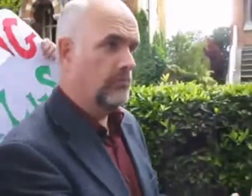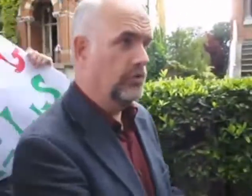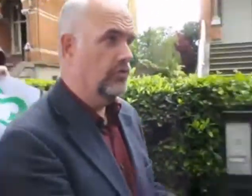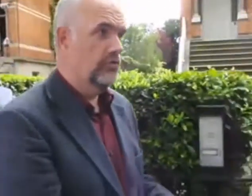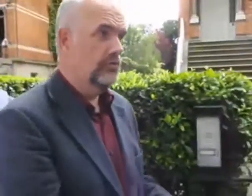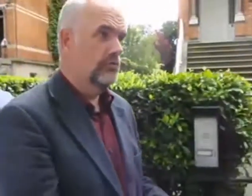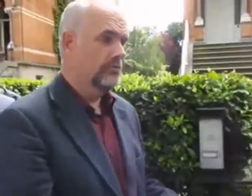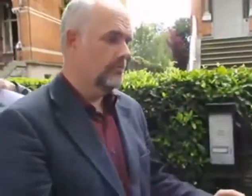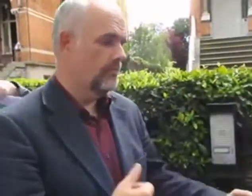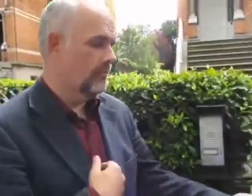letter.